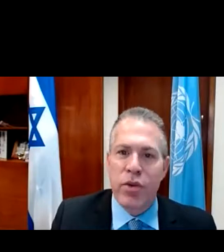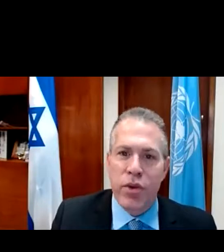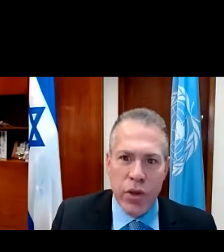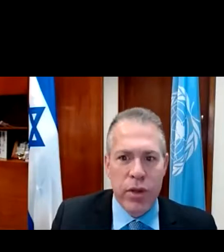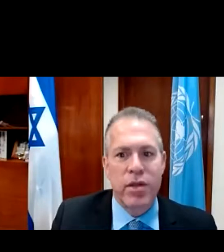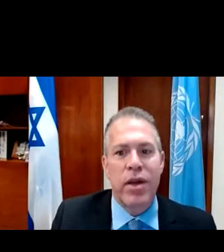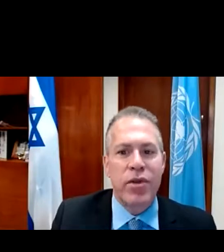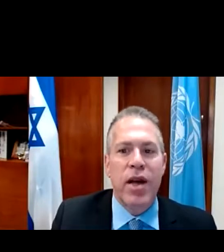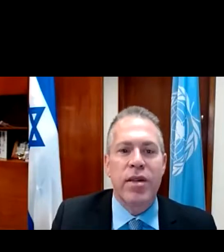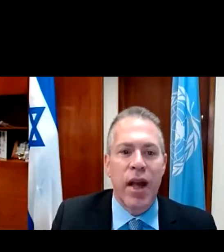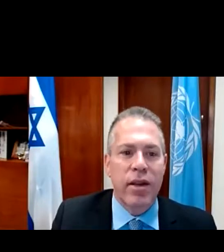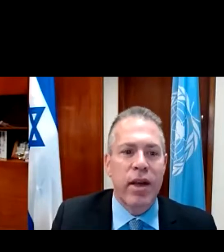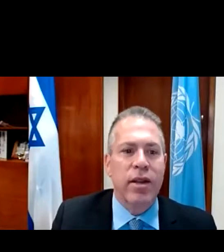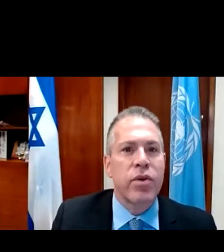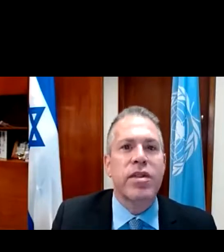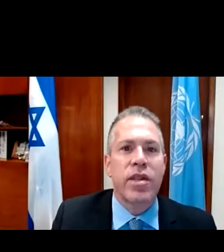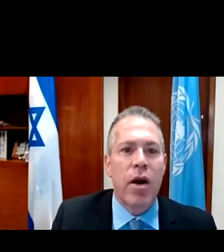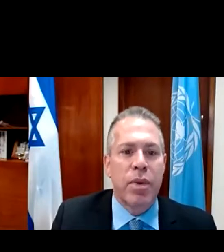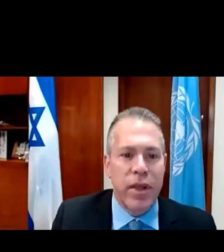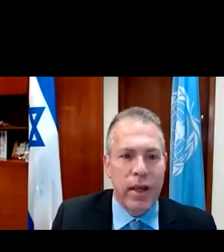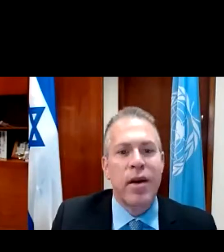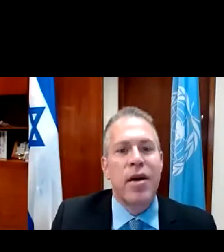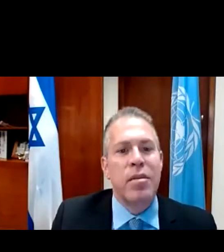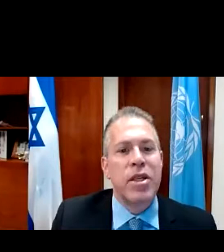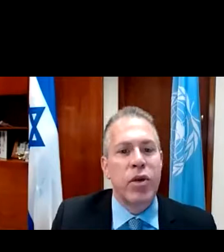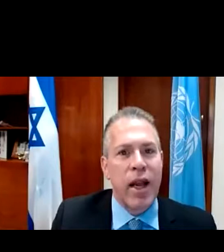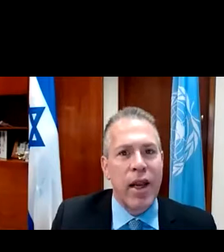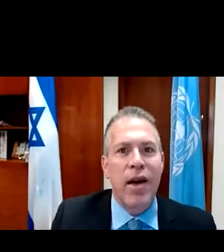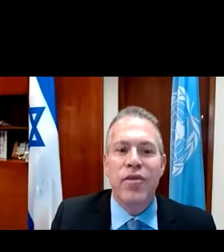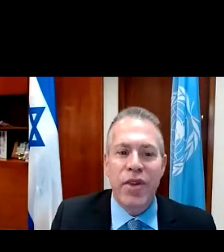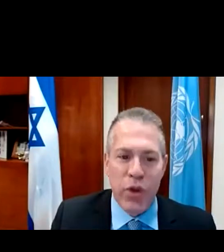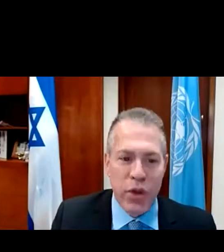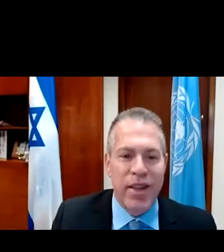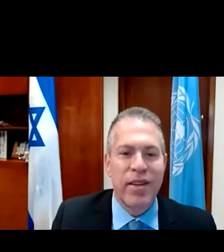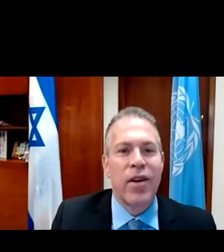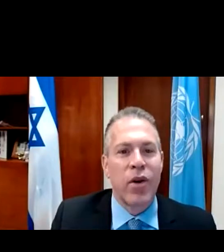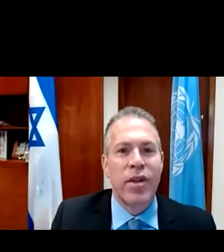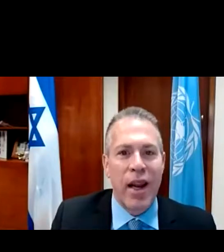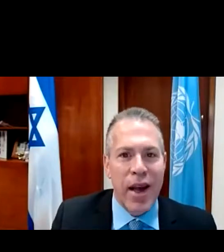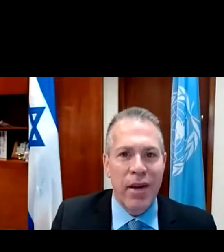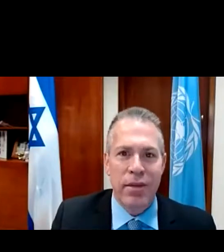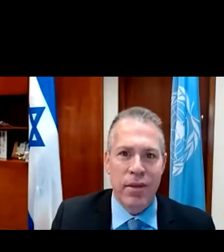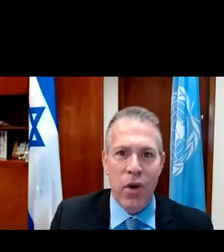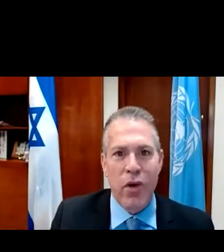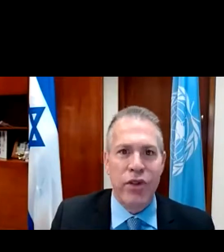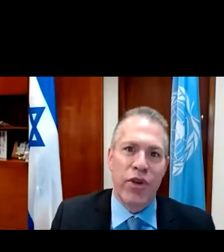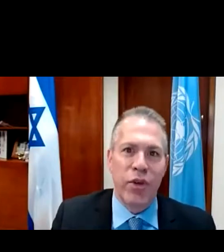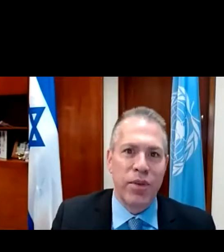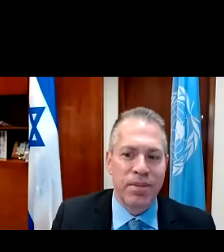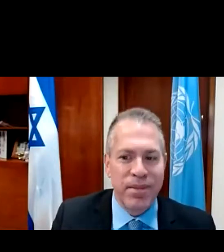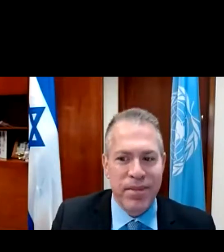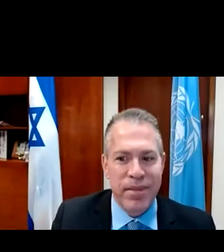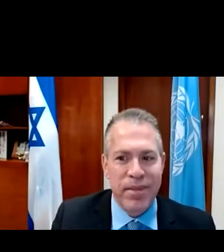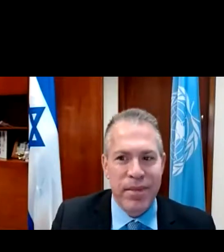to introduce Israel's candidate to the CRPD, Ms. Odelia Fitoussi. Odelia, over to